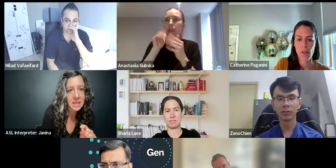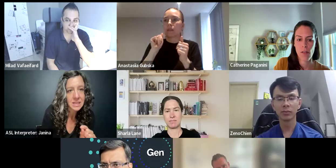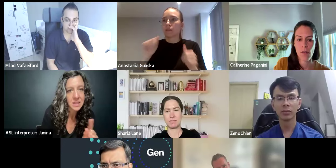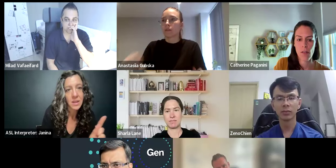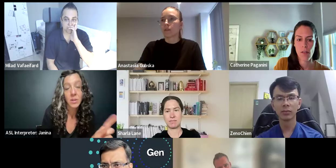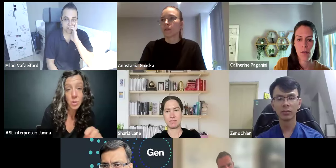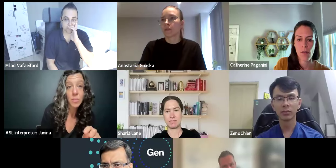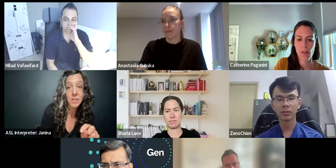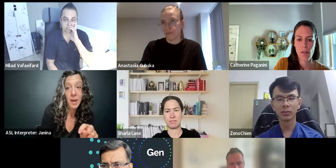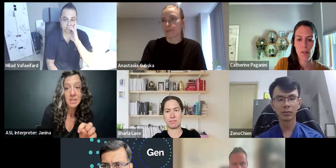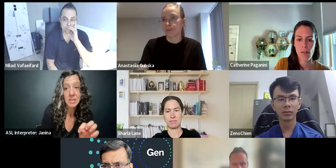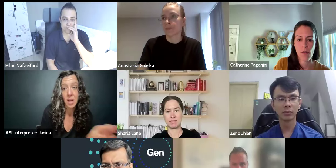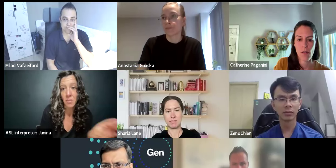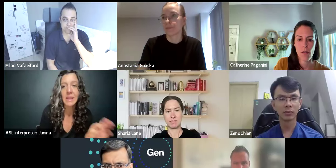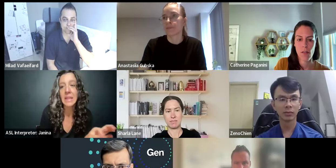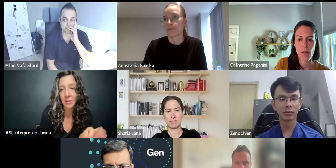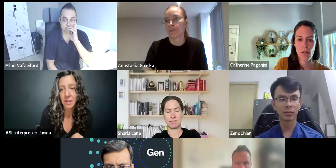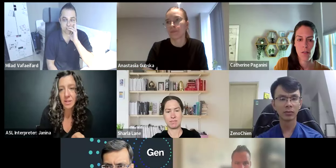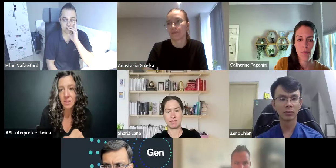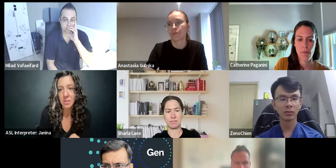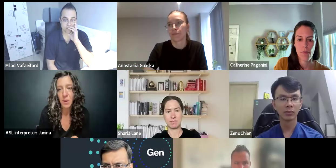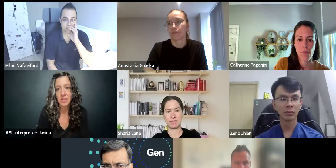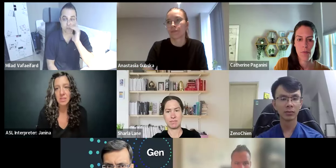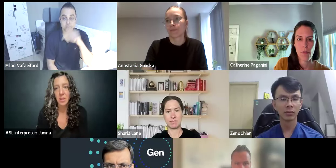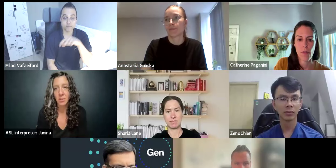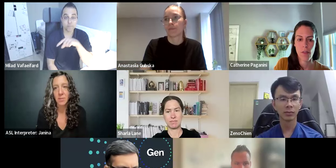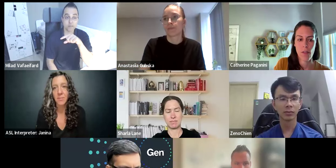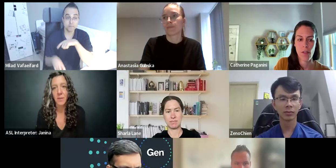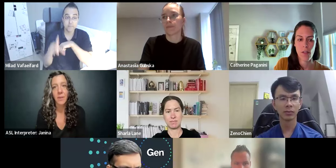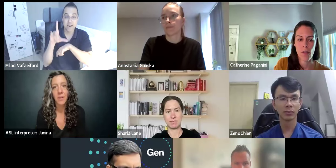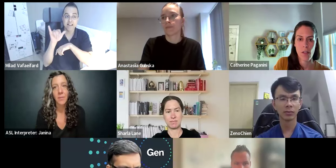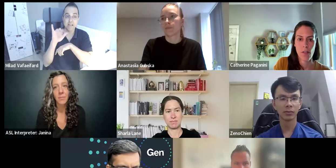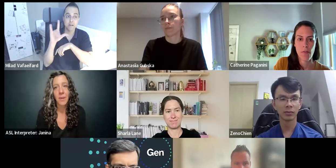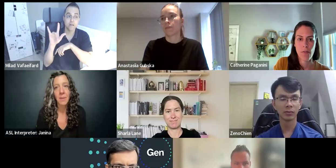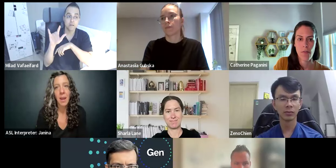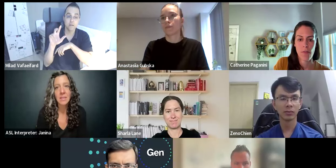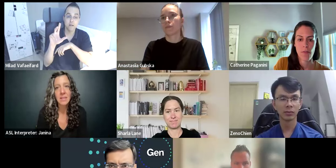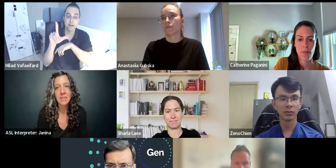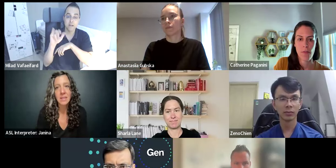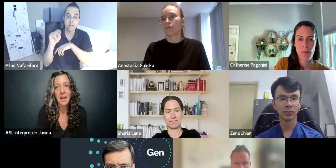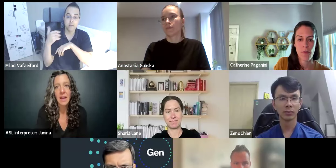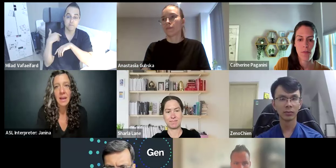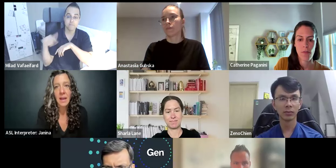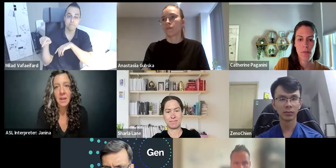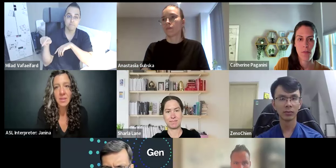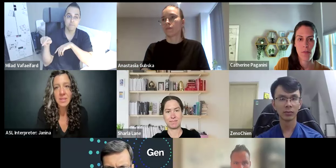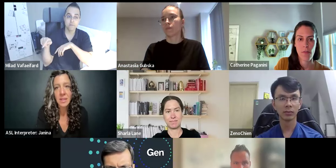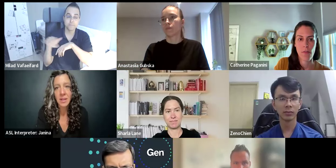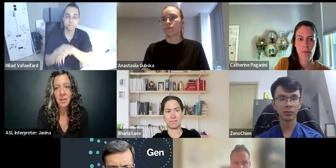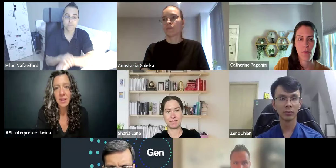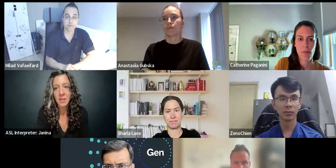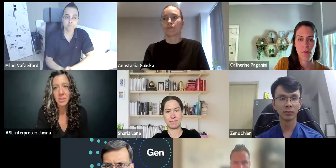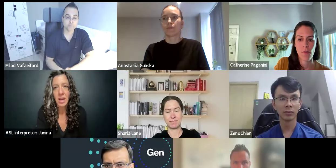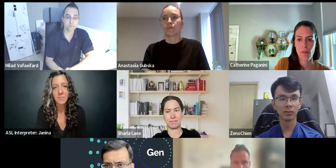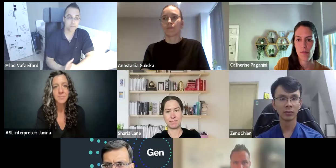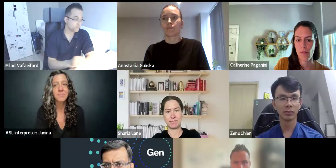line that says to the best practices document, a link right there to the best practices document. And Milad says, yeah, you can see the